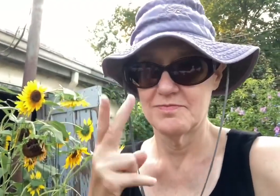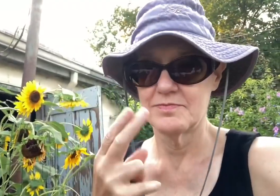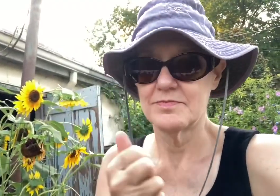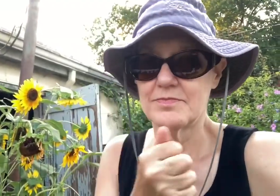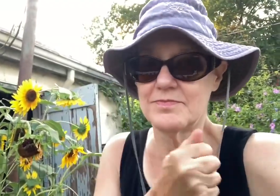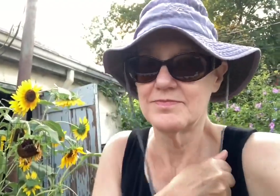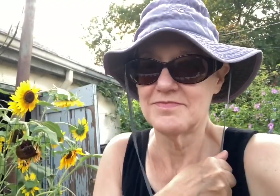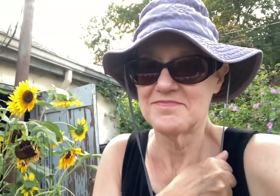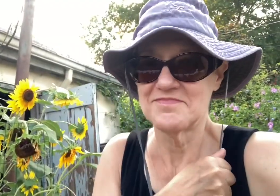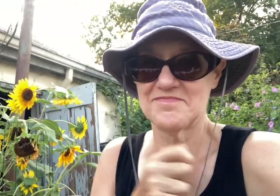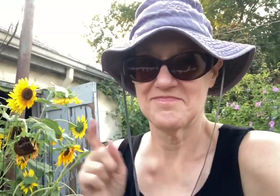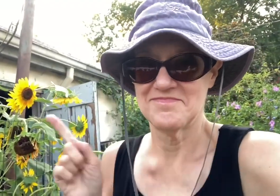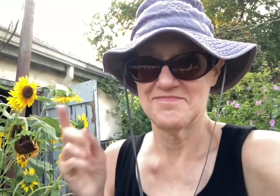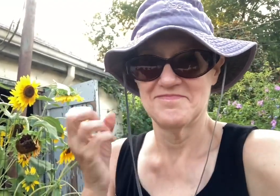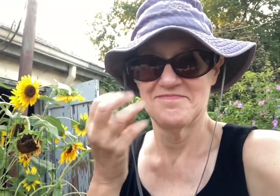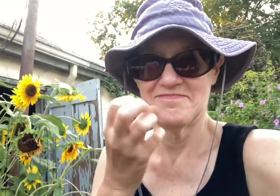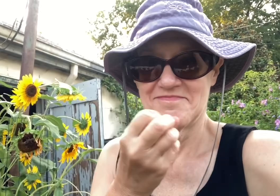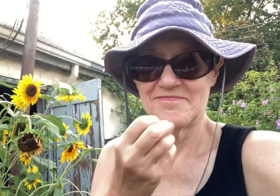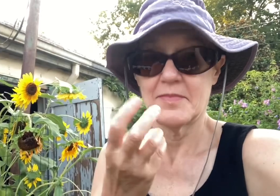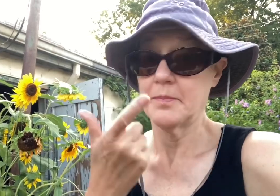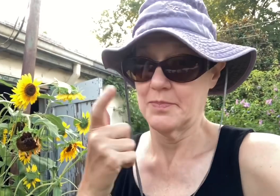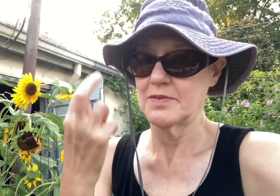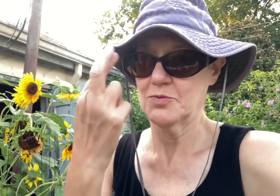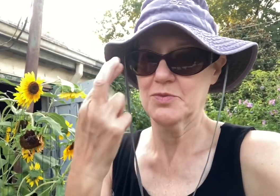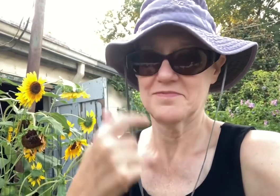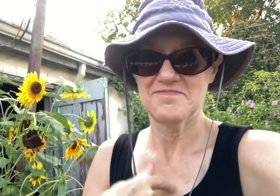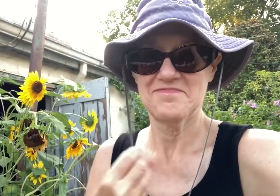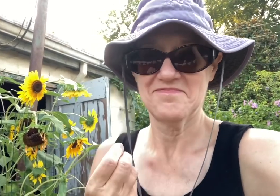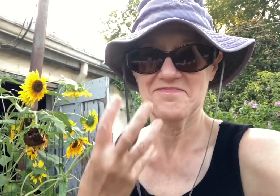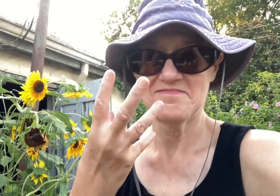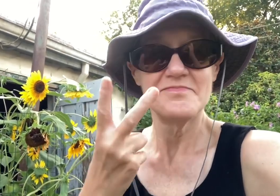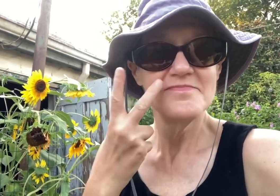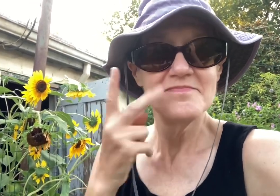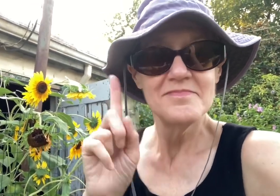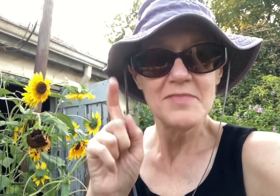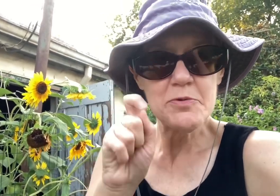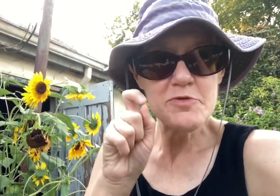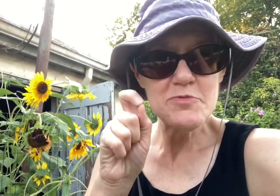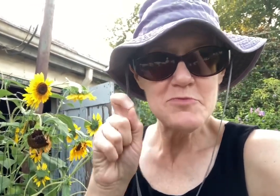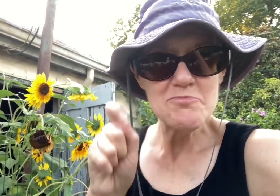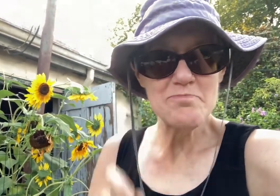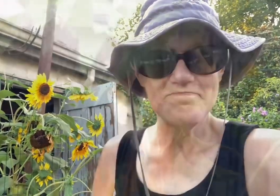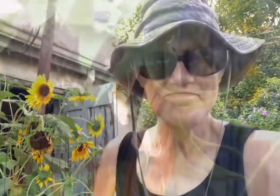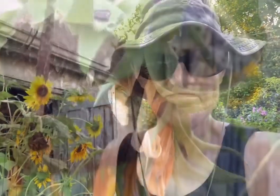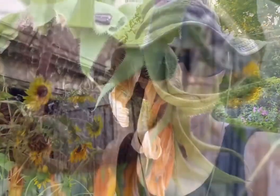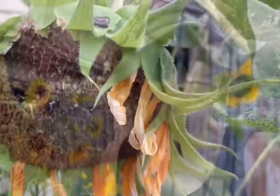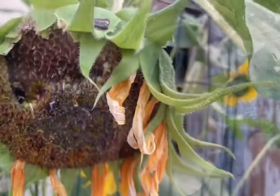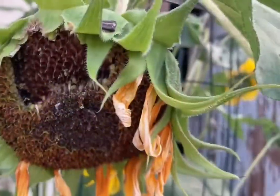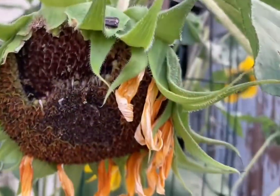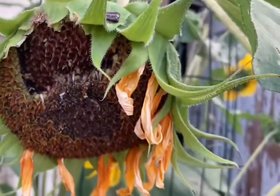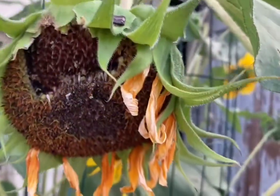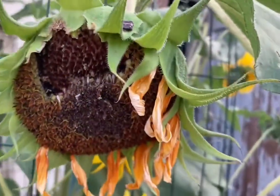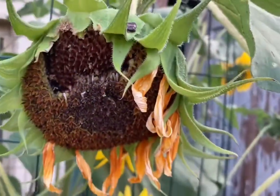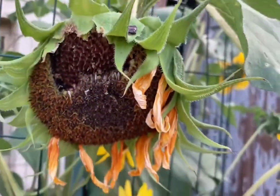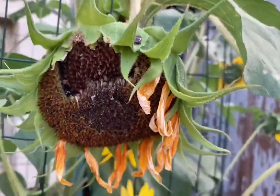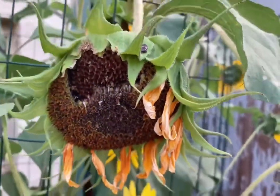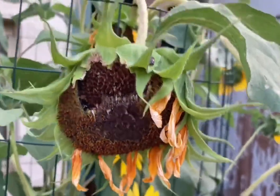goldfinch are loving these sunflowers, and it is the big reason that I grow them. You can see where it's plucked out the